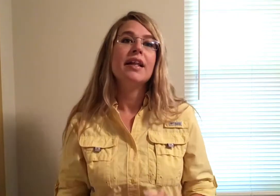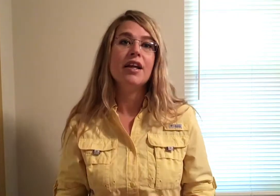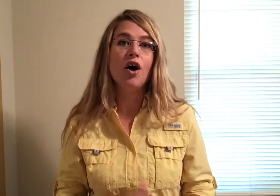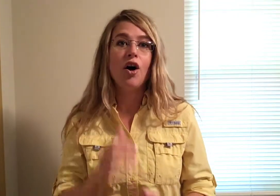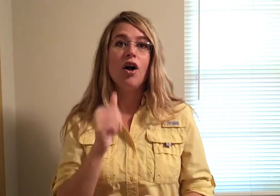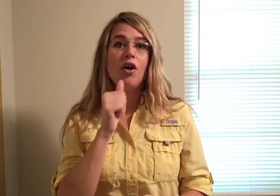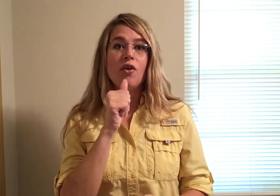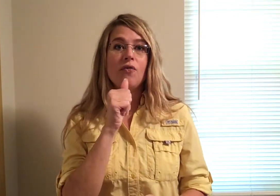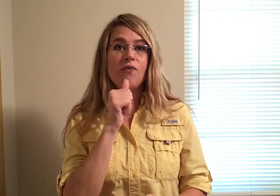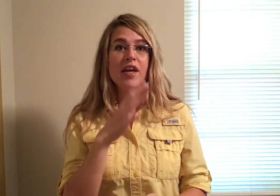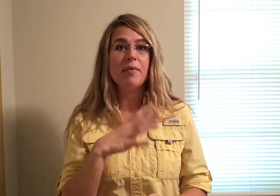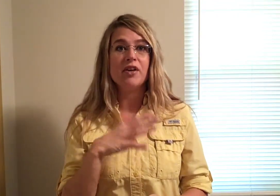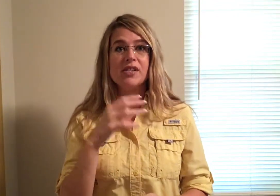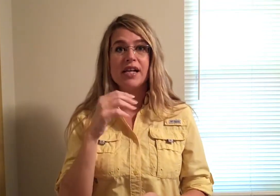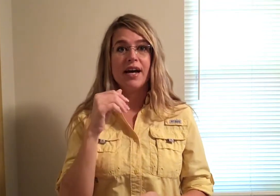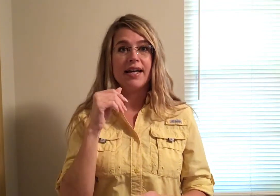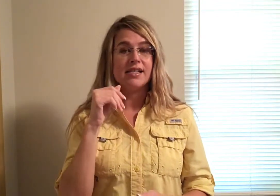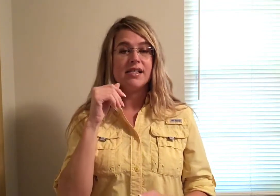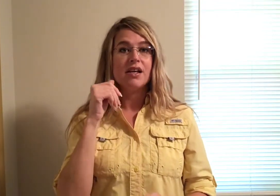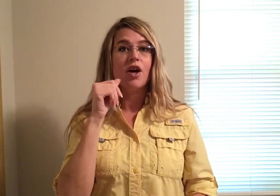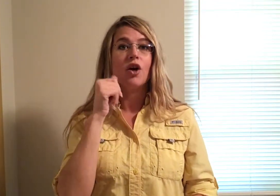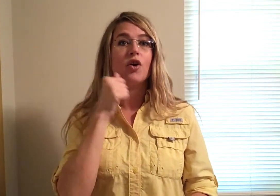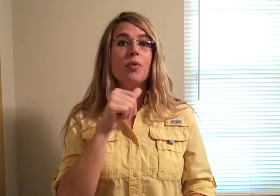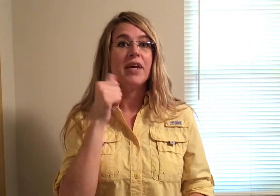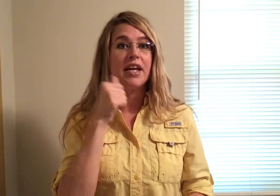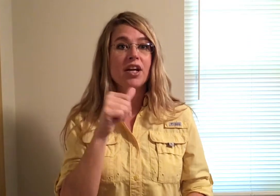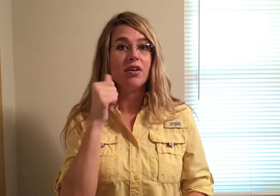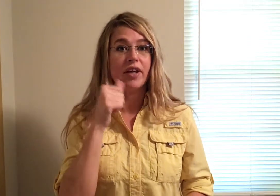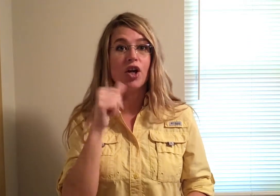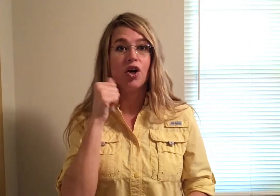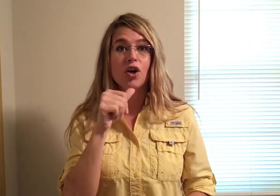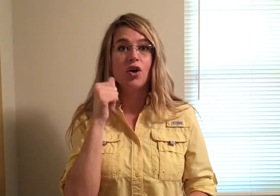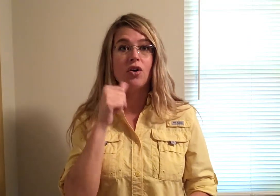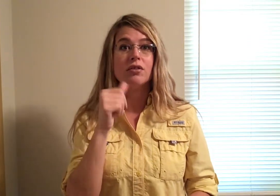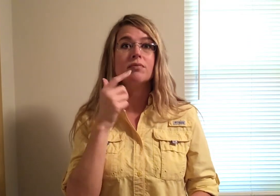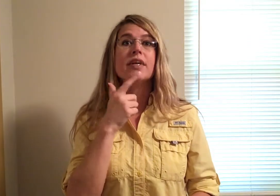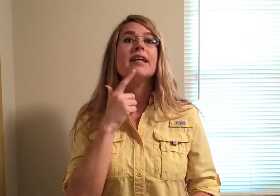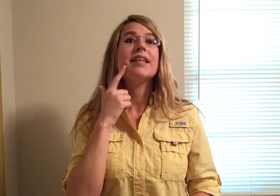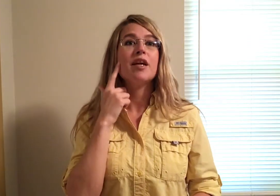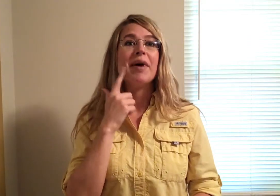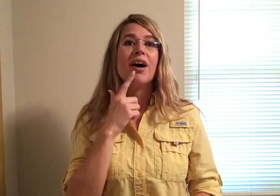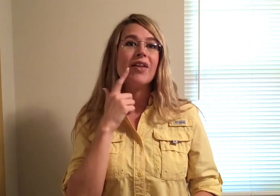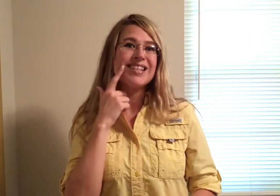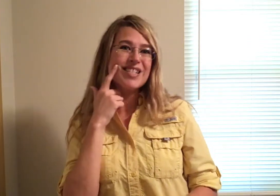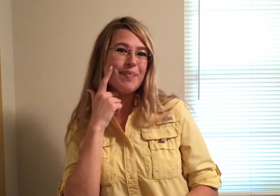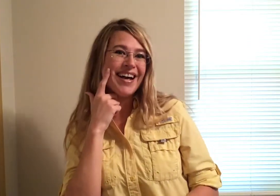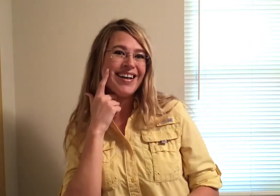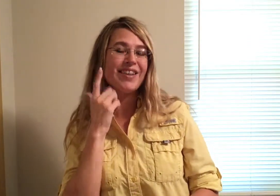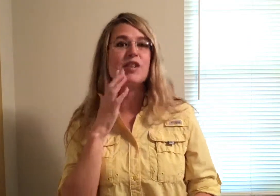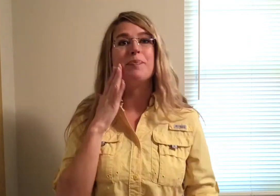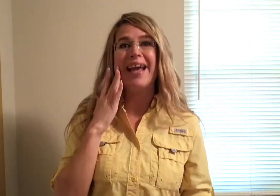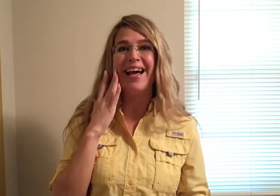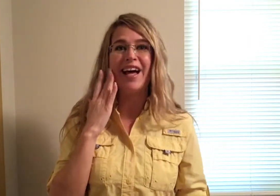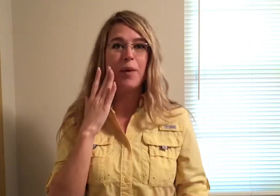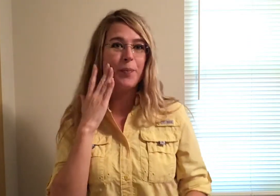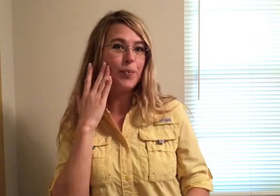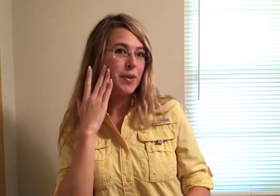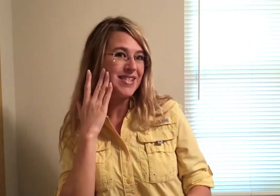then all female signs are going to be here, like girl. Okay, think about like smiles, makeup,